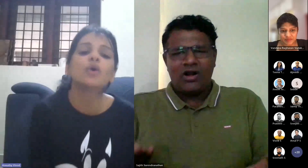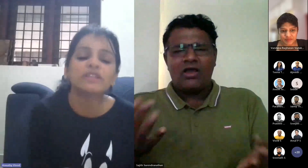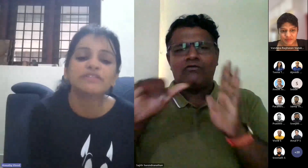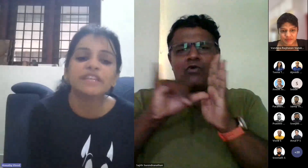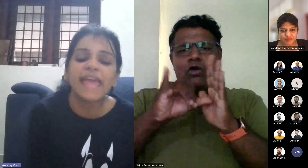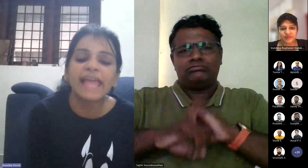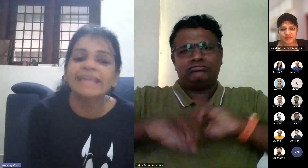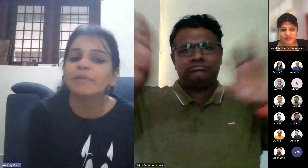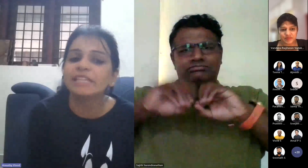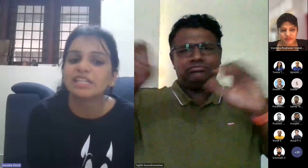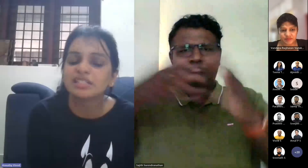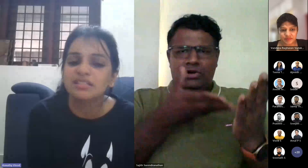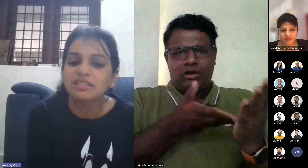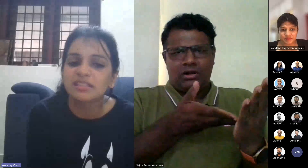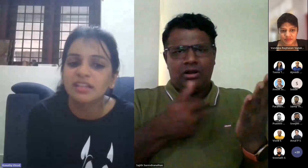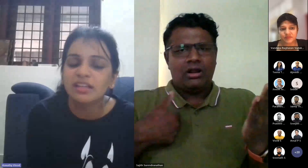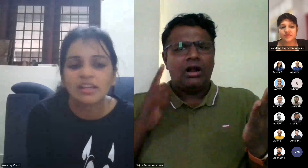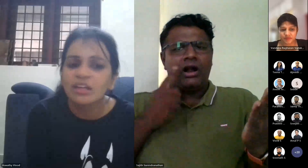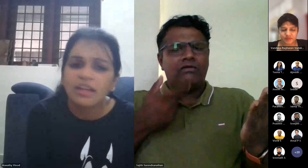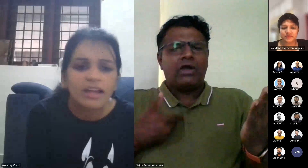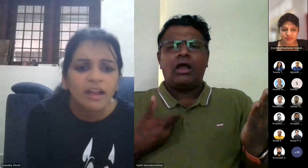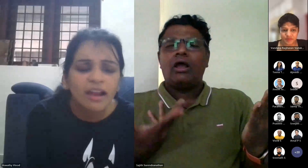yoga. Oh, different health applications.